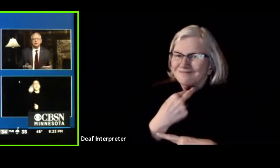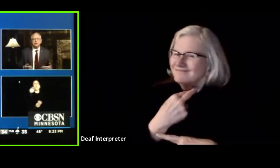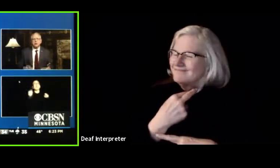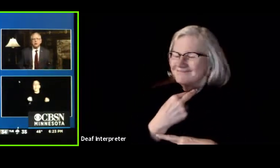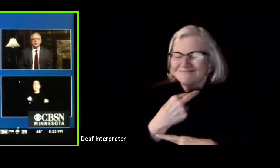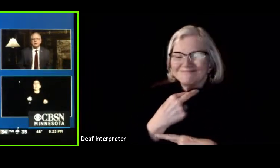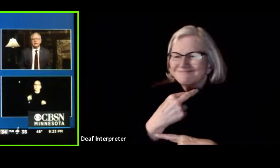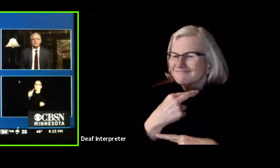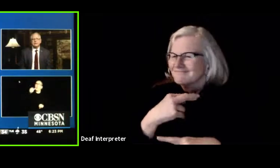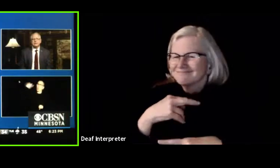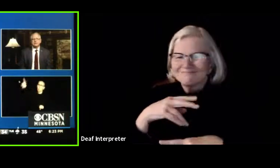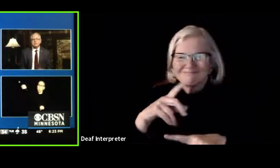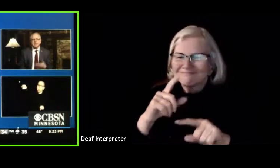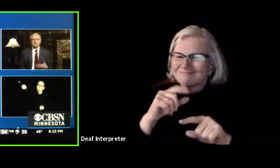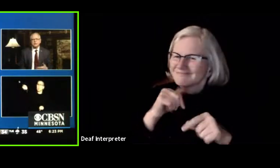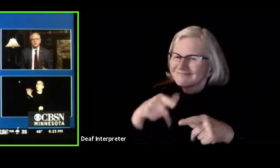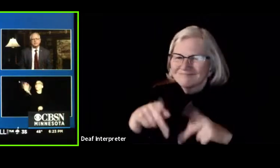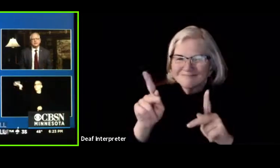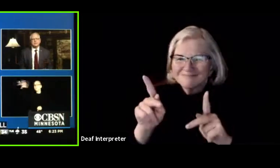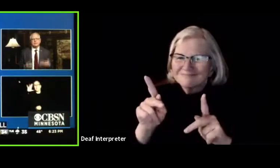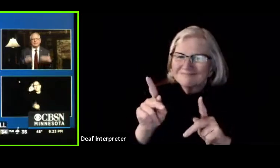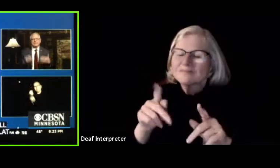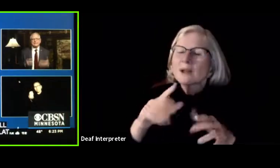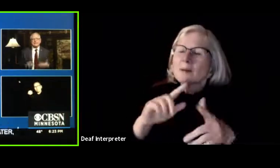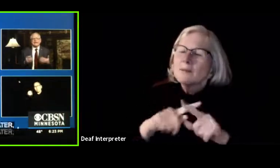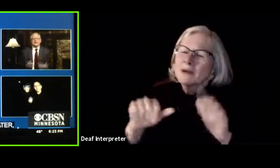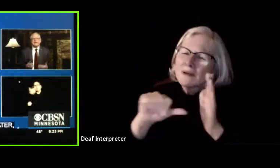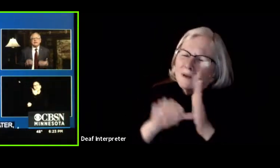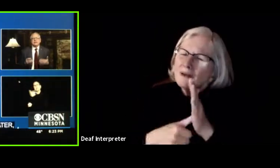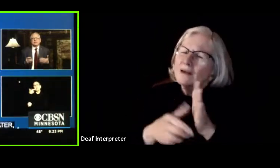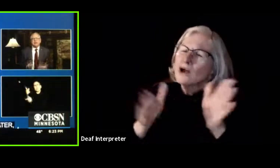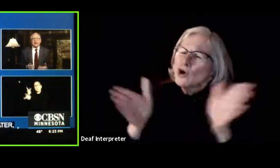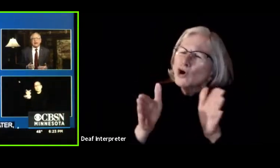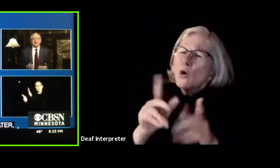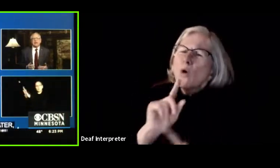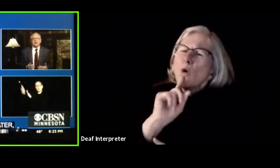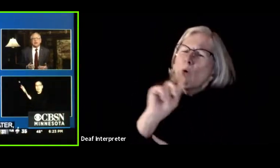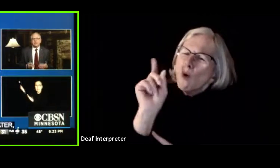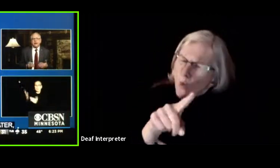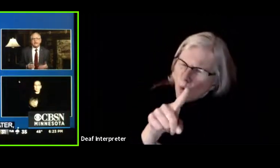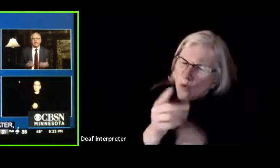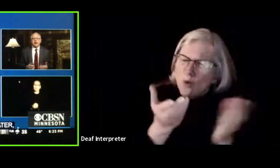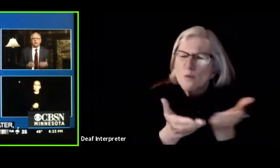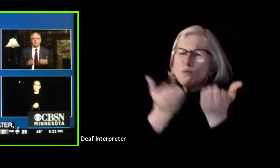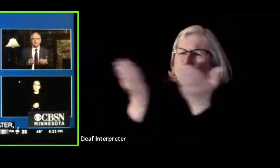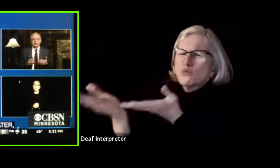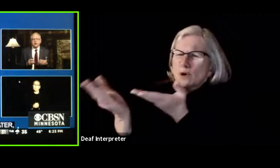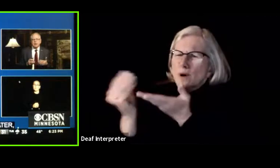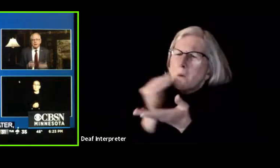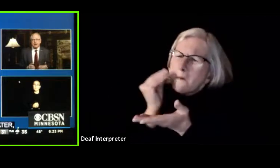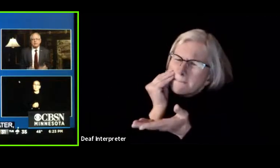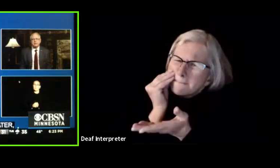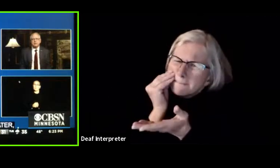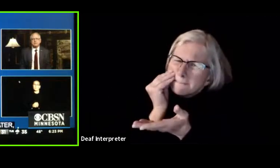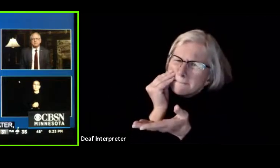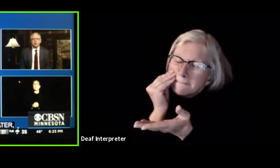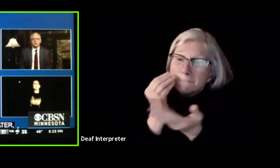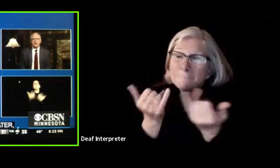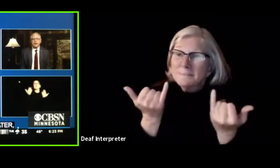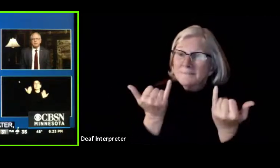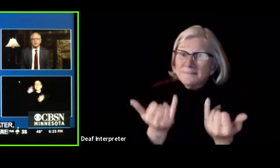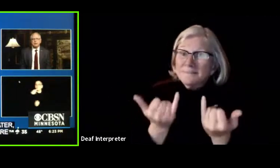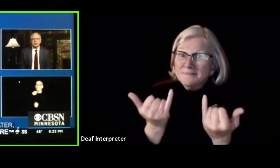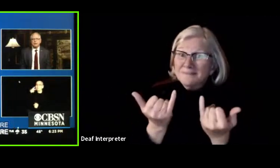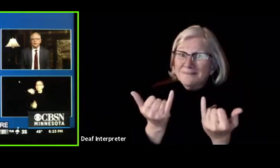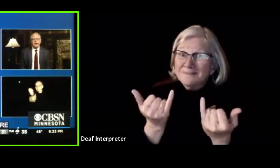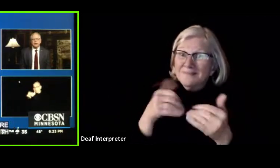money locally in these businesses. Make sure we get there. But by setting inside right now with the amount of community spread we